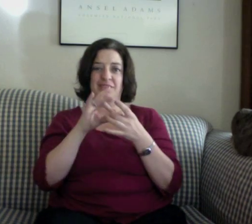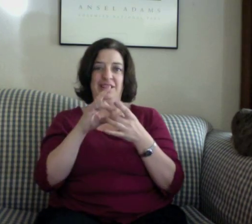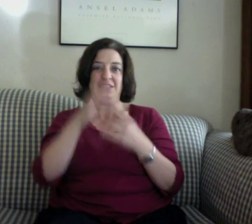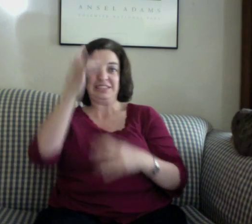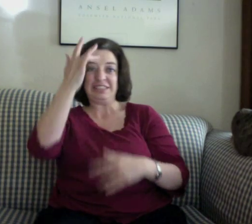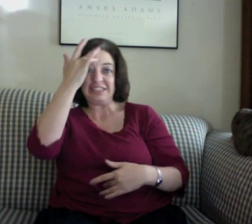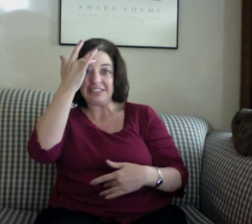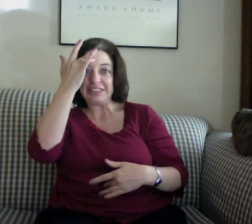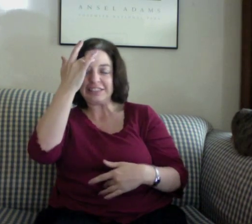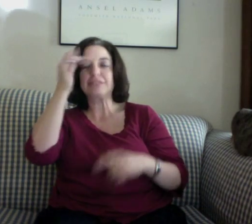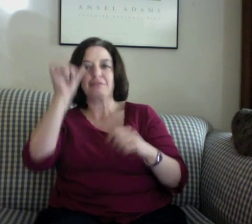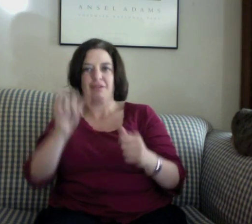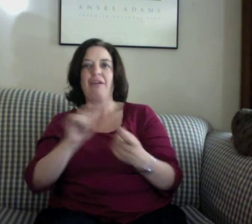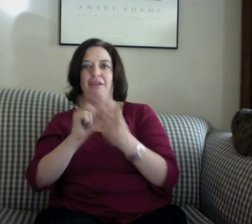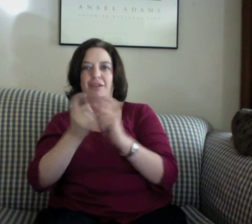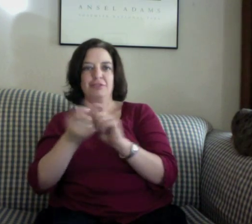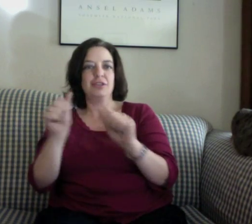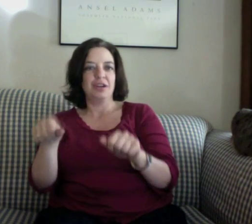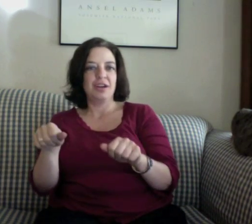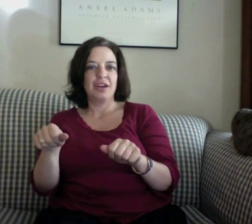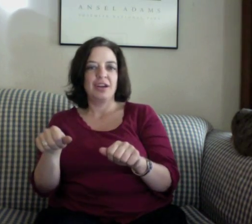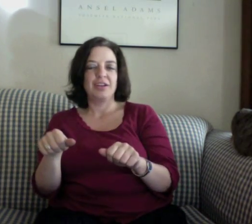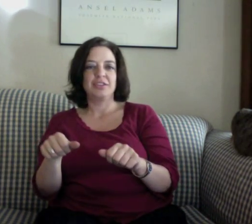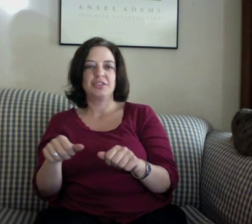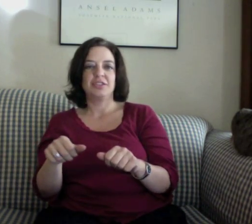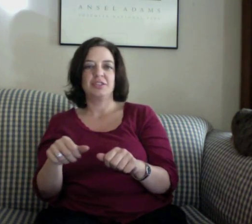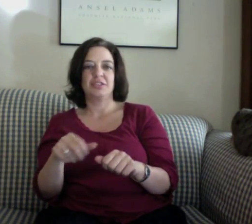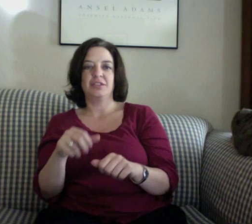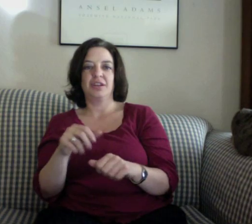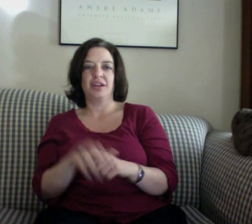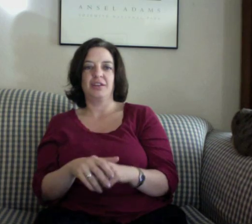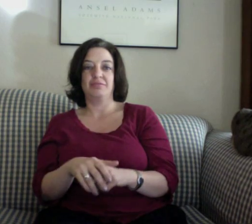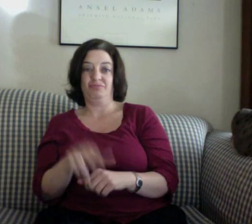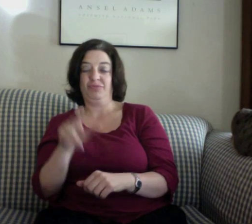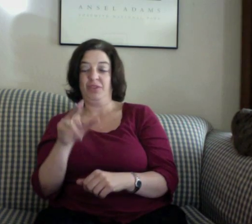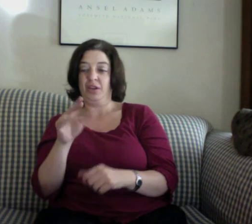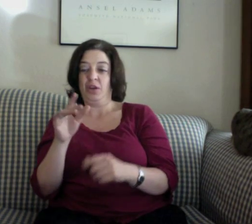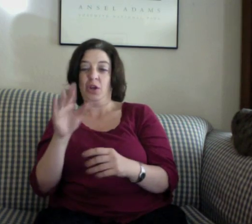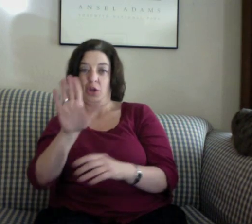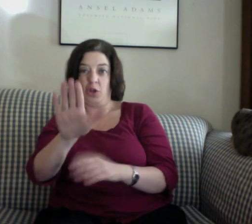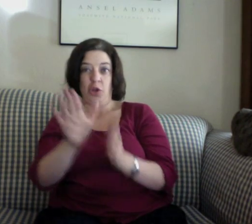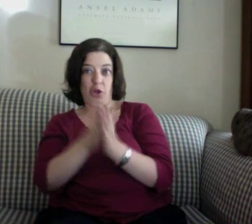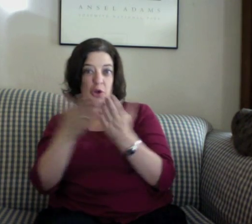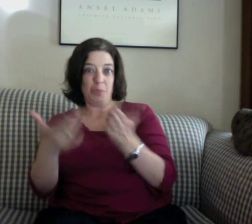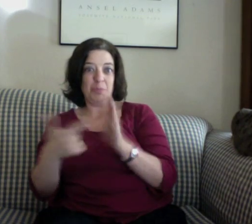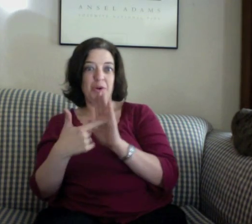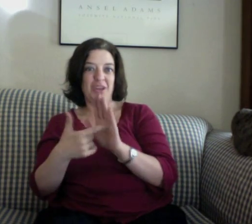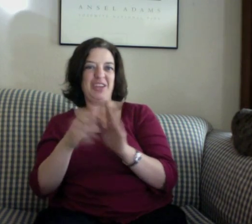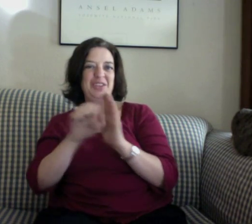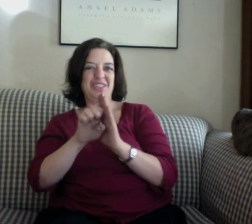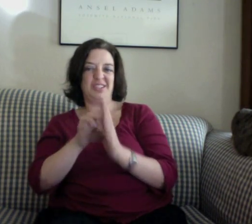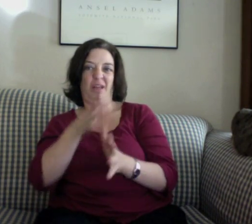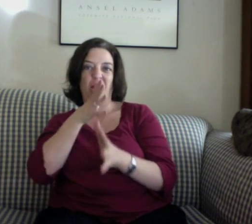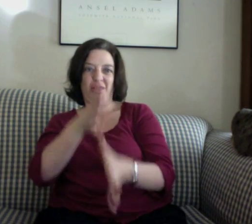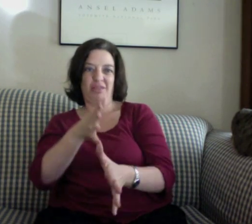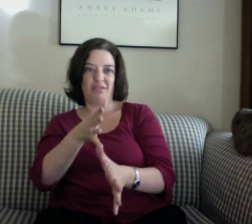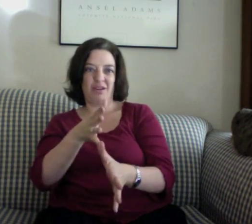Your textbook uses the example of vomit. So, for example, for uninflected,